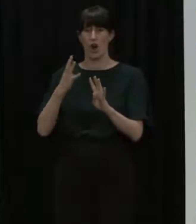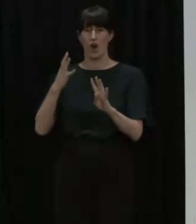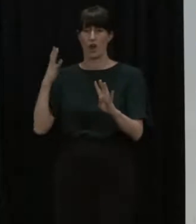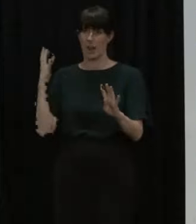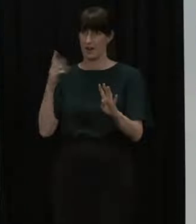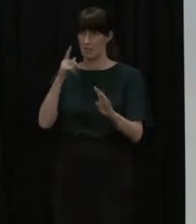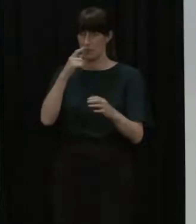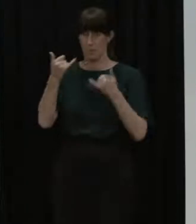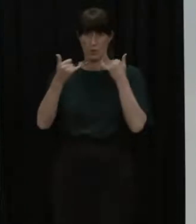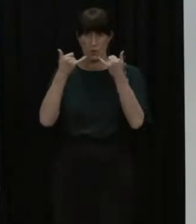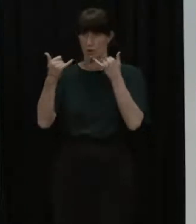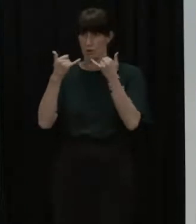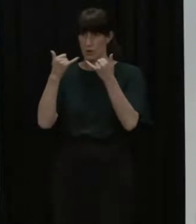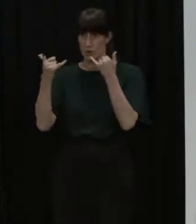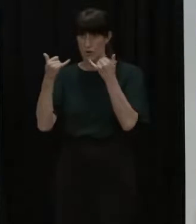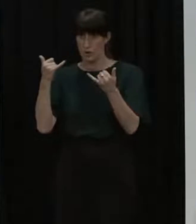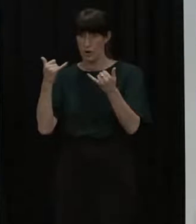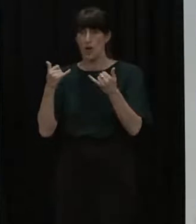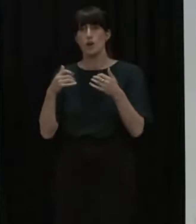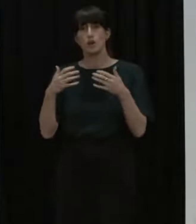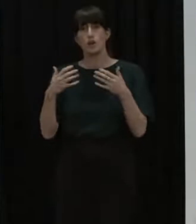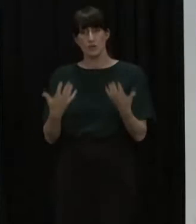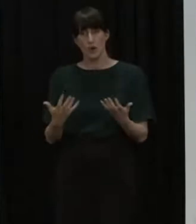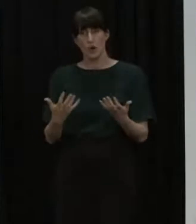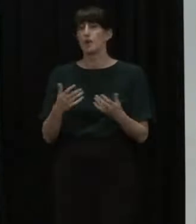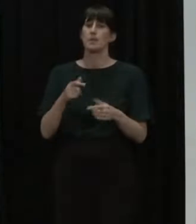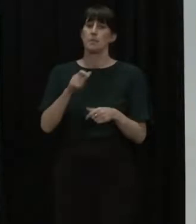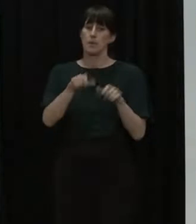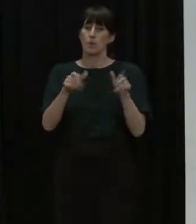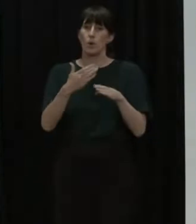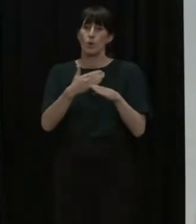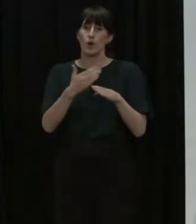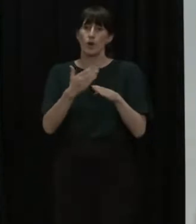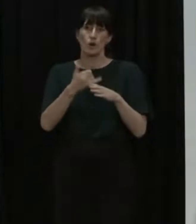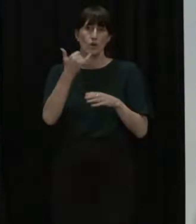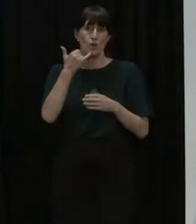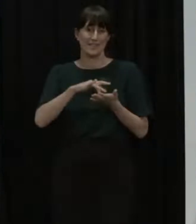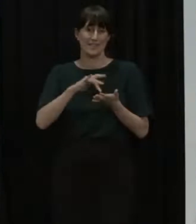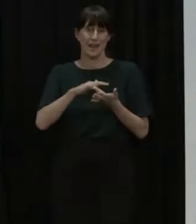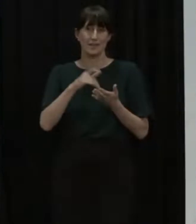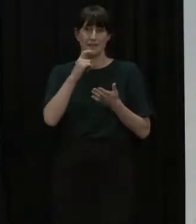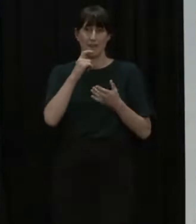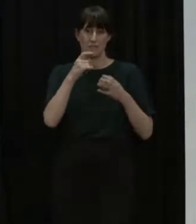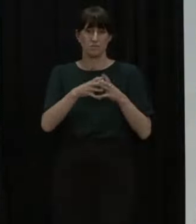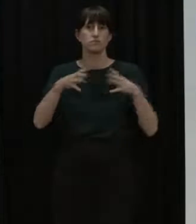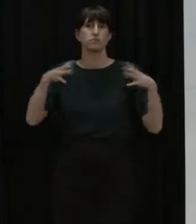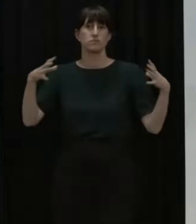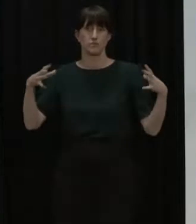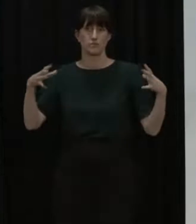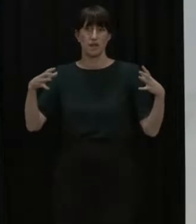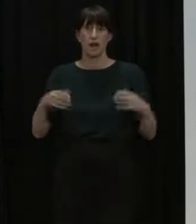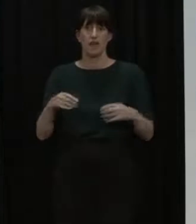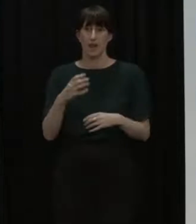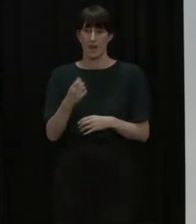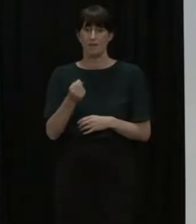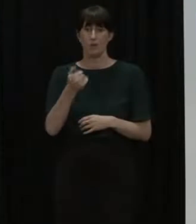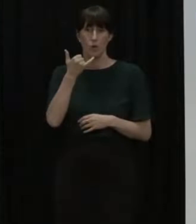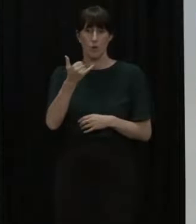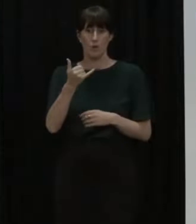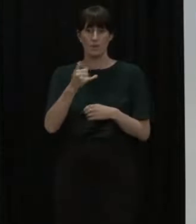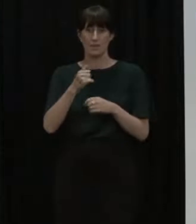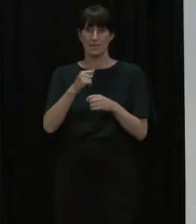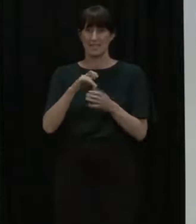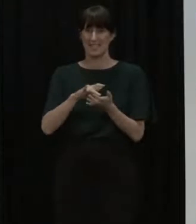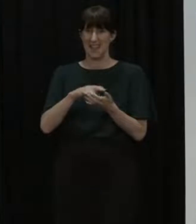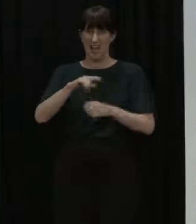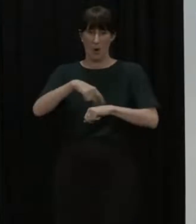To help meet this demand, we have also increased our call centre capacity, and there are now 3 call centres all operating extended